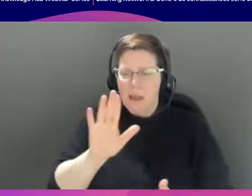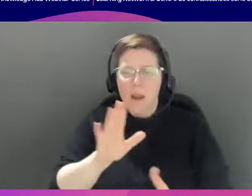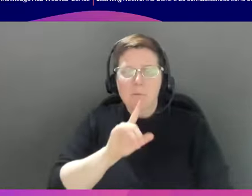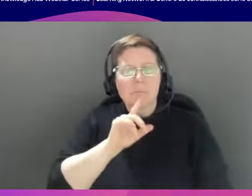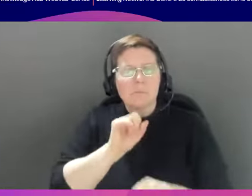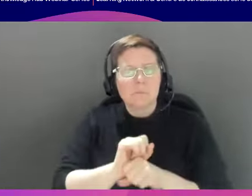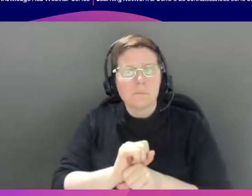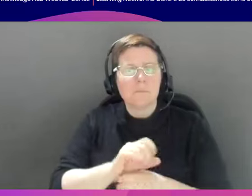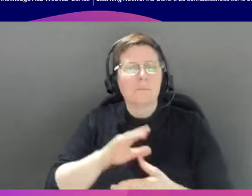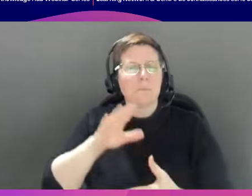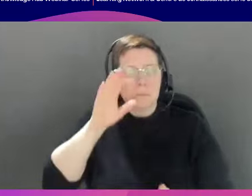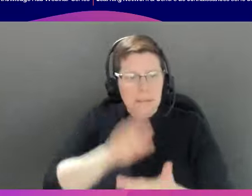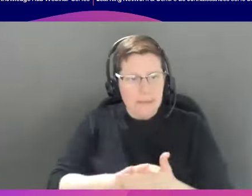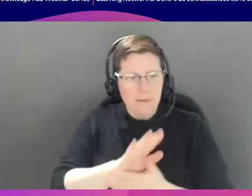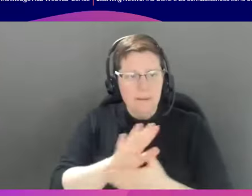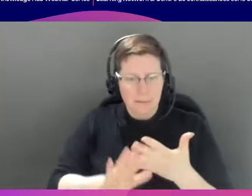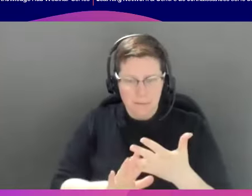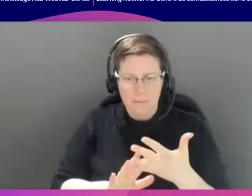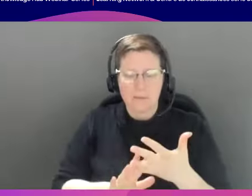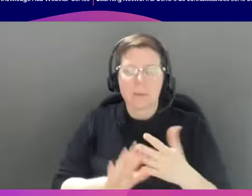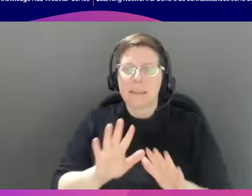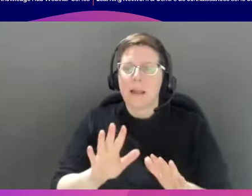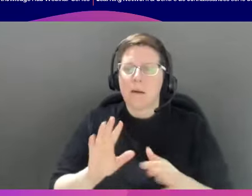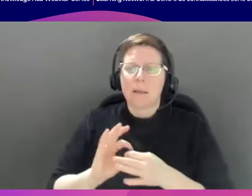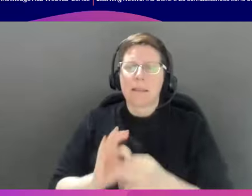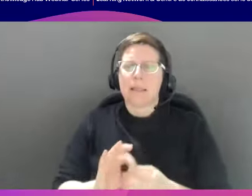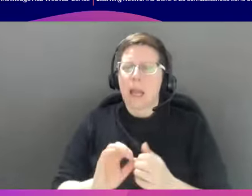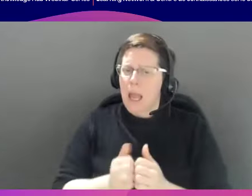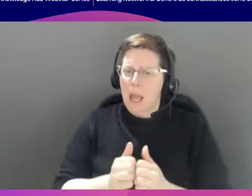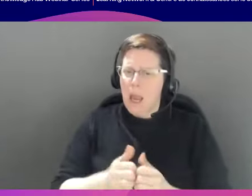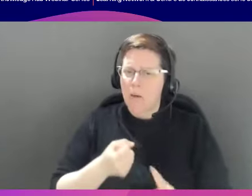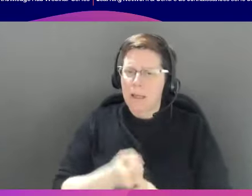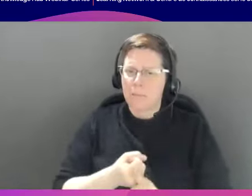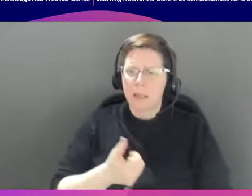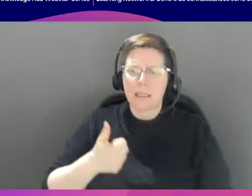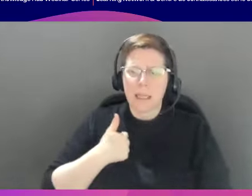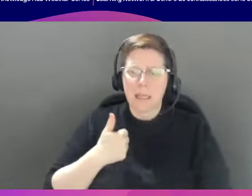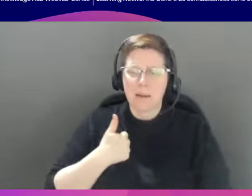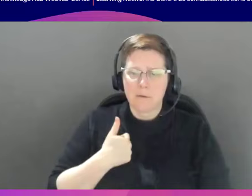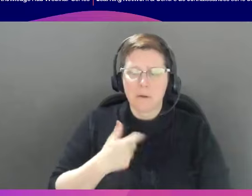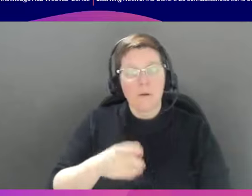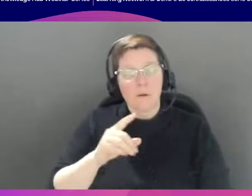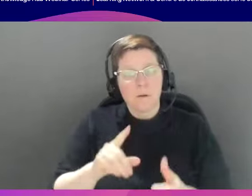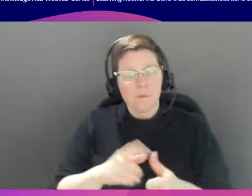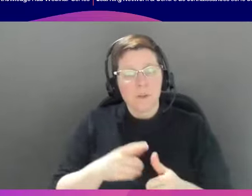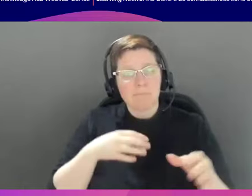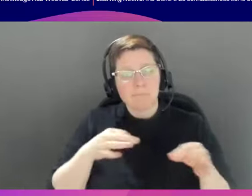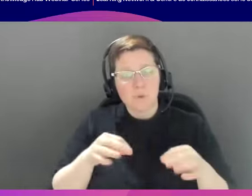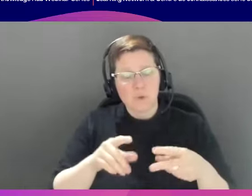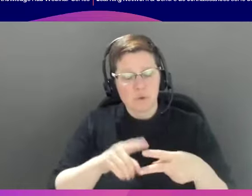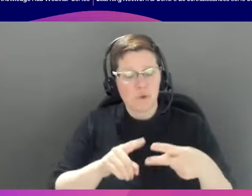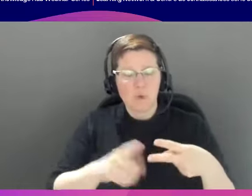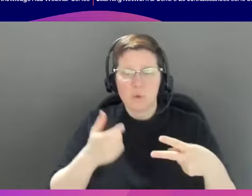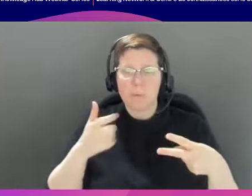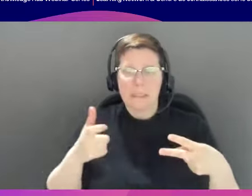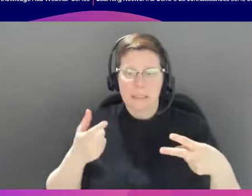Now, I want to connect this to some of the implications of how this might impact Canada. First, by kind of highlighting two of the major events that have